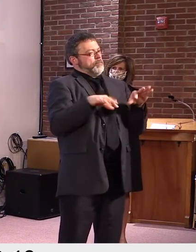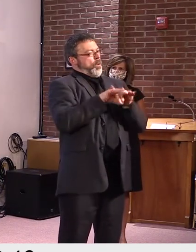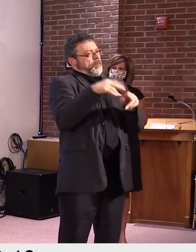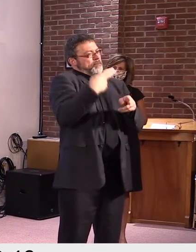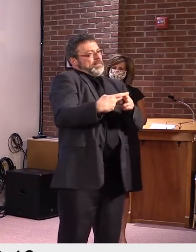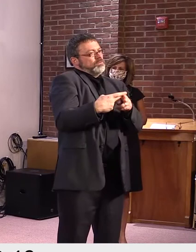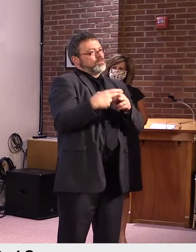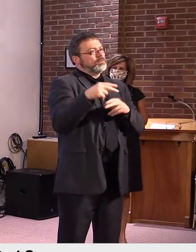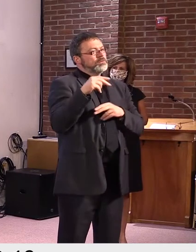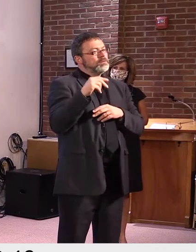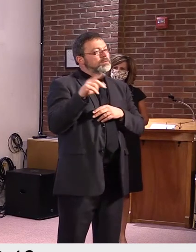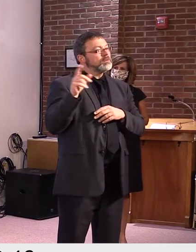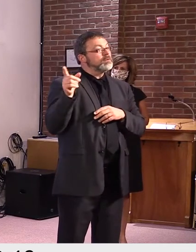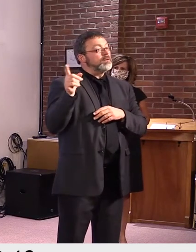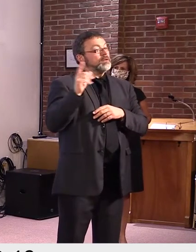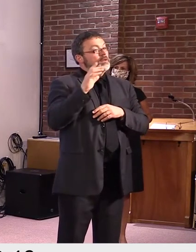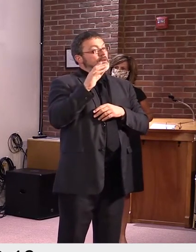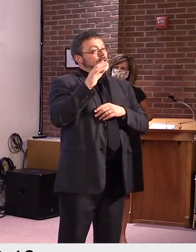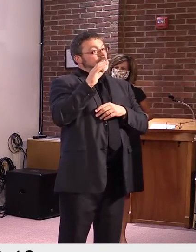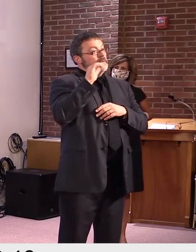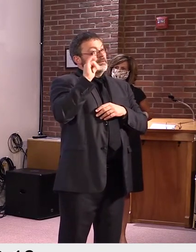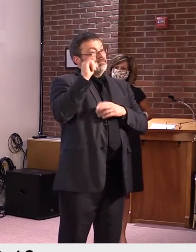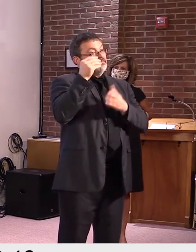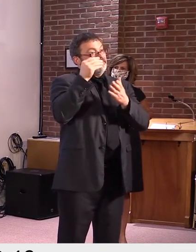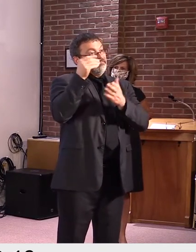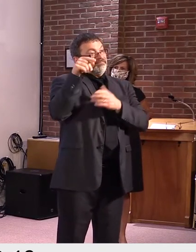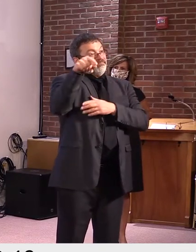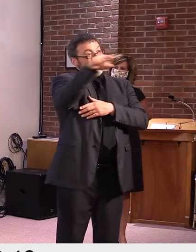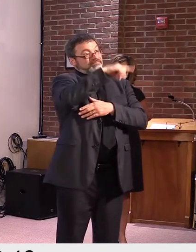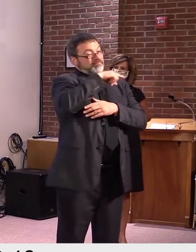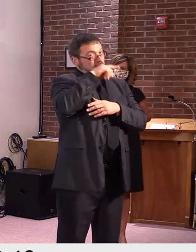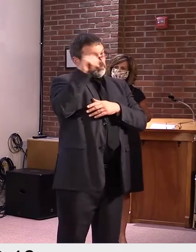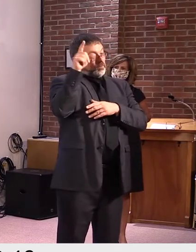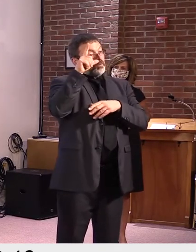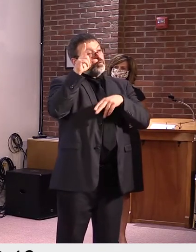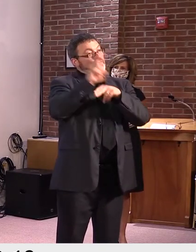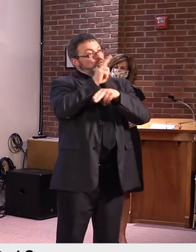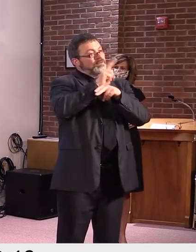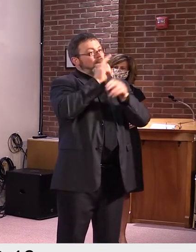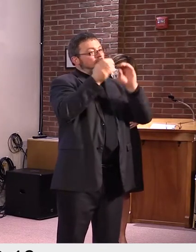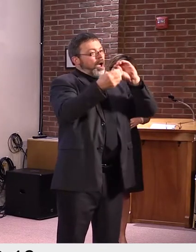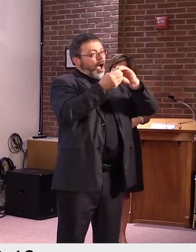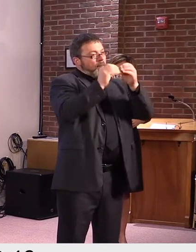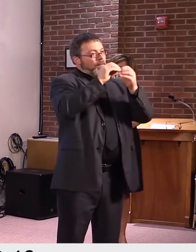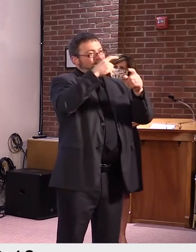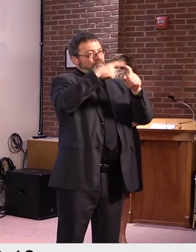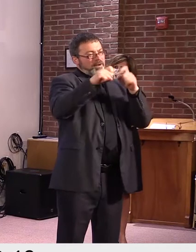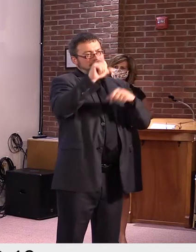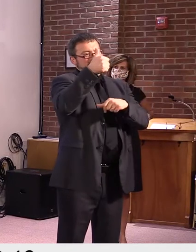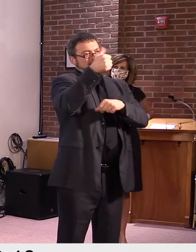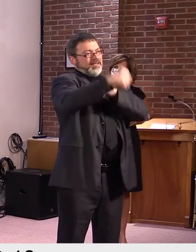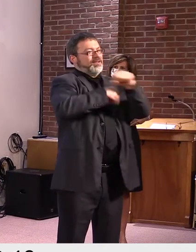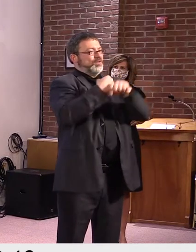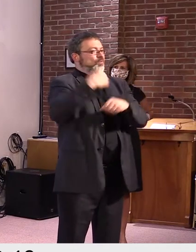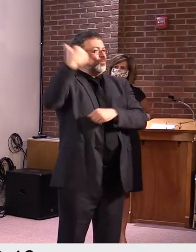2010 census records, which meant that Vermont had a 60.3% participation rate. And